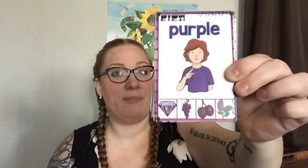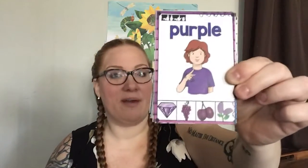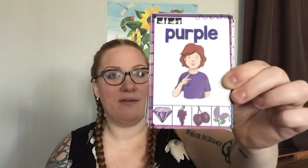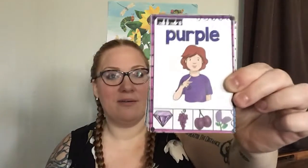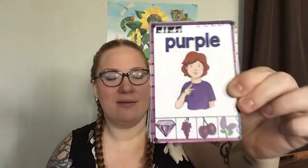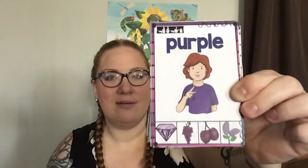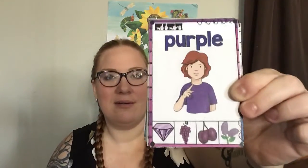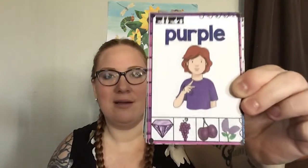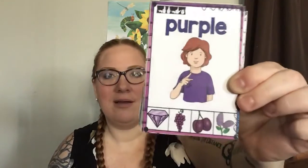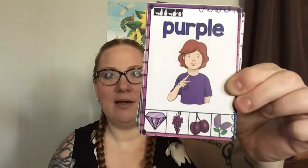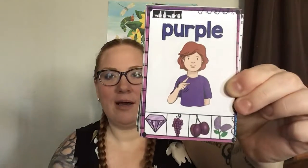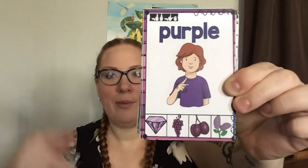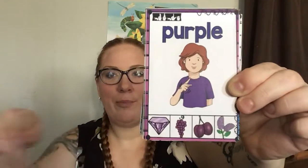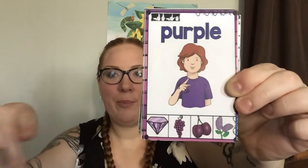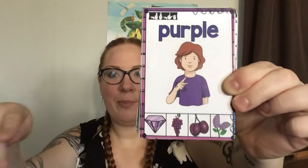there. Purple.